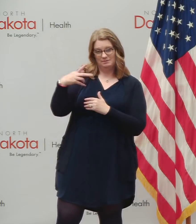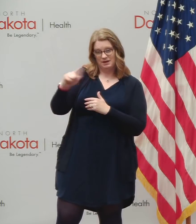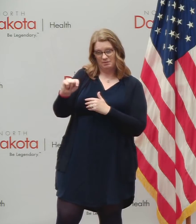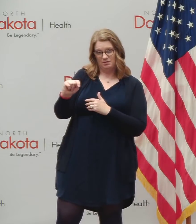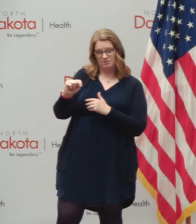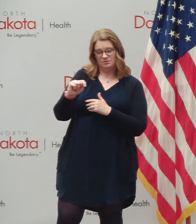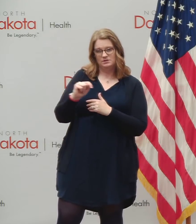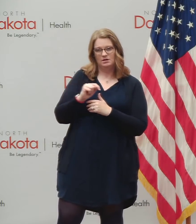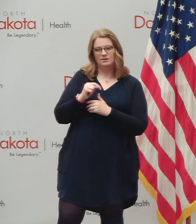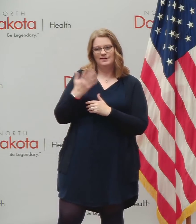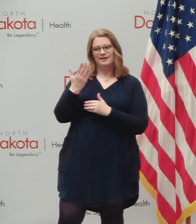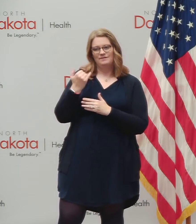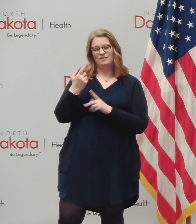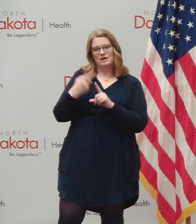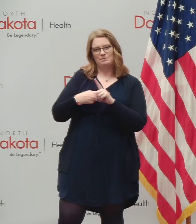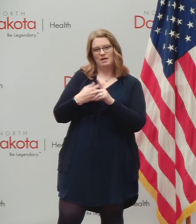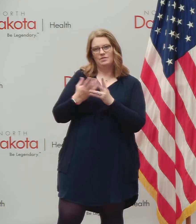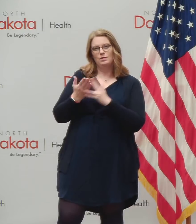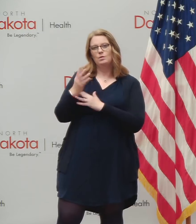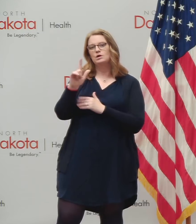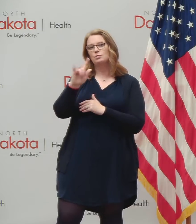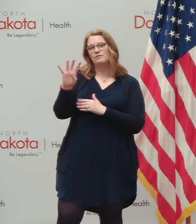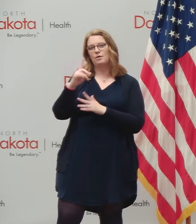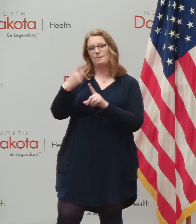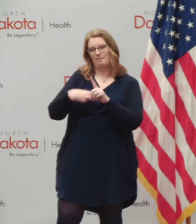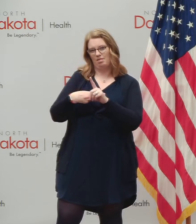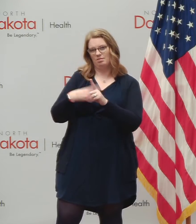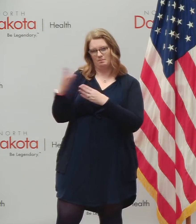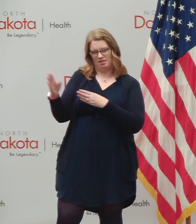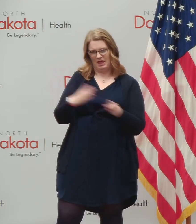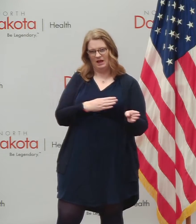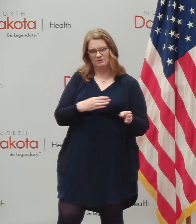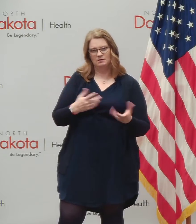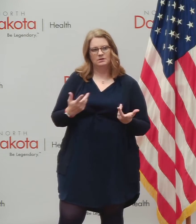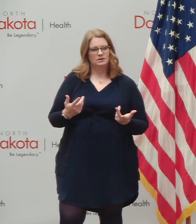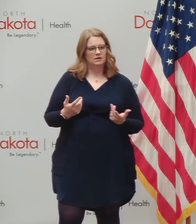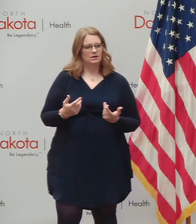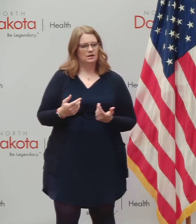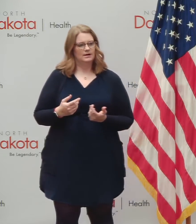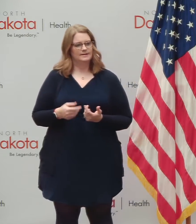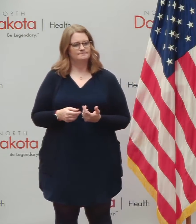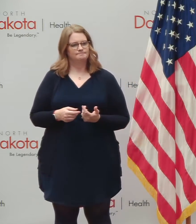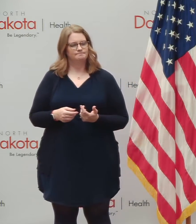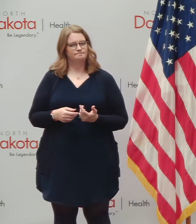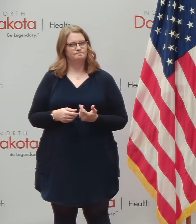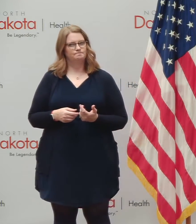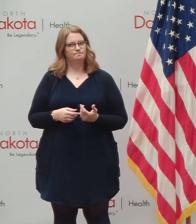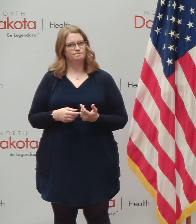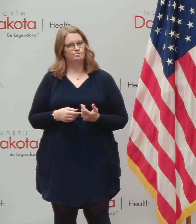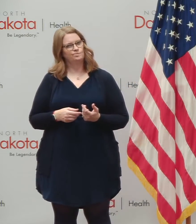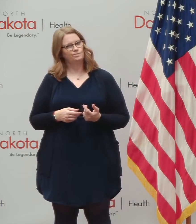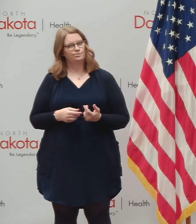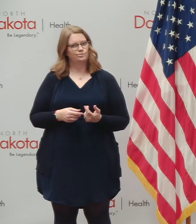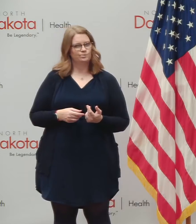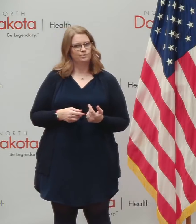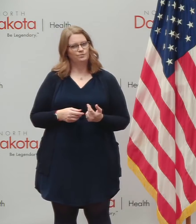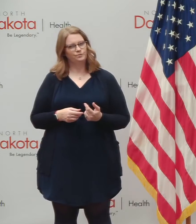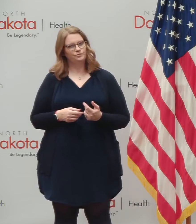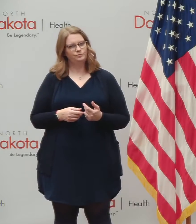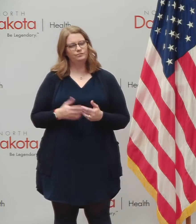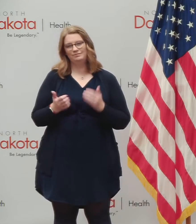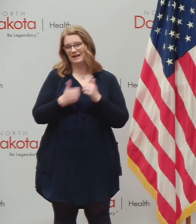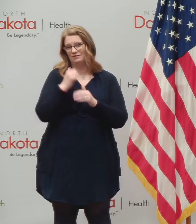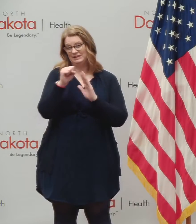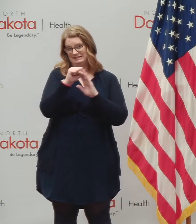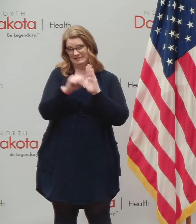15 months into a 24-month biennium. I would dare say that there are just about every state in